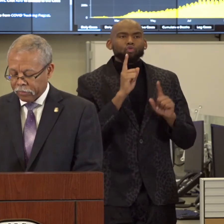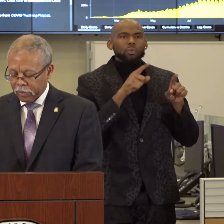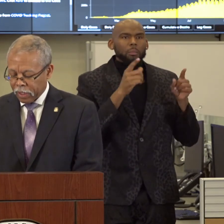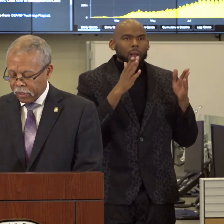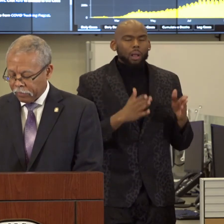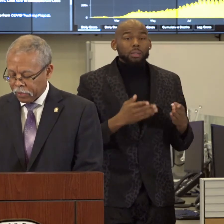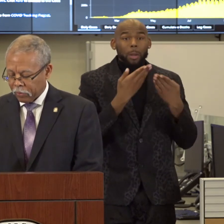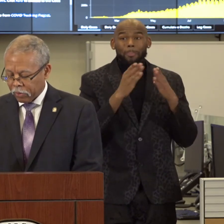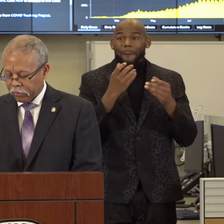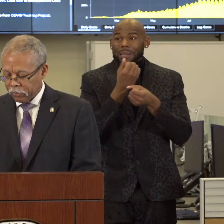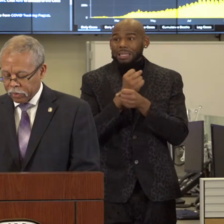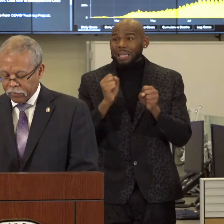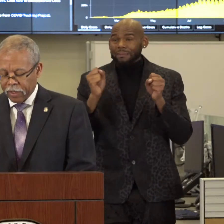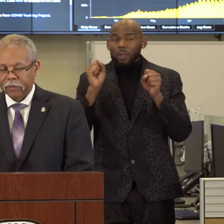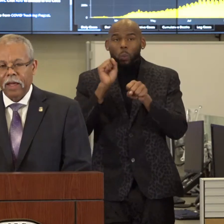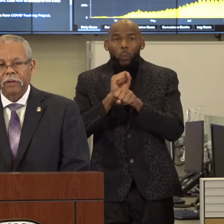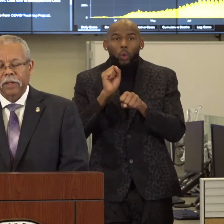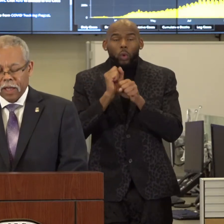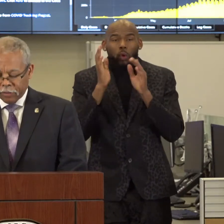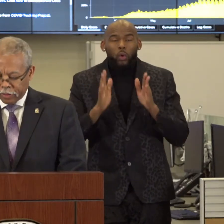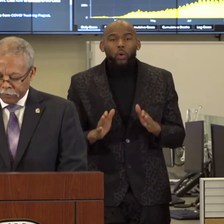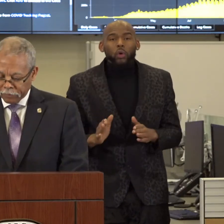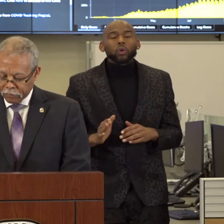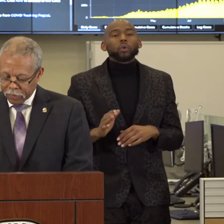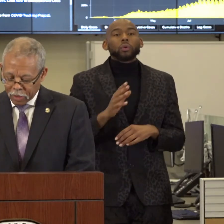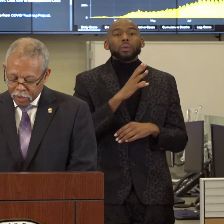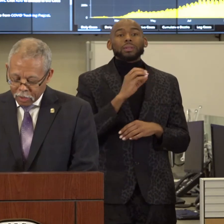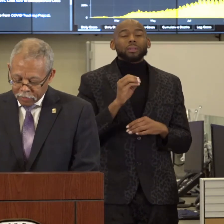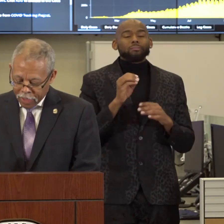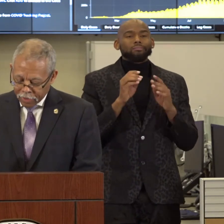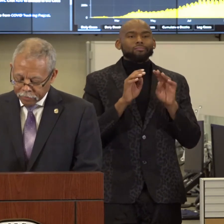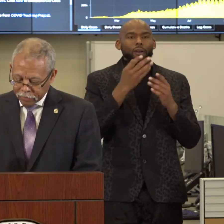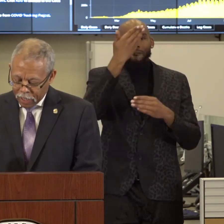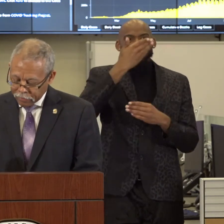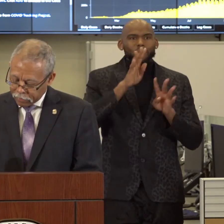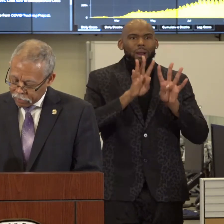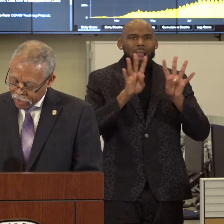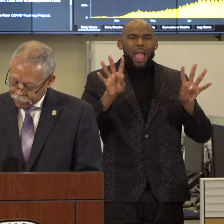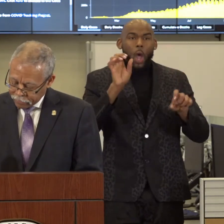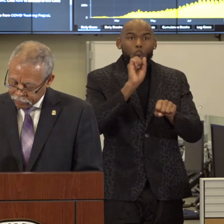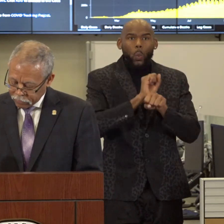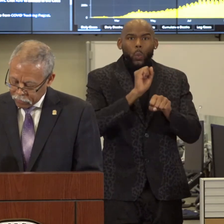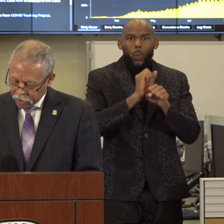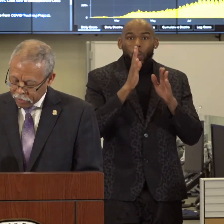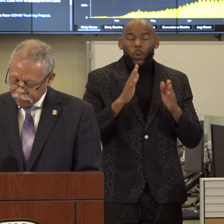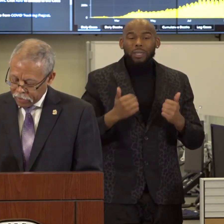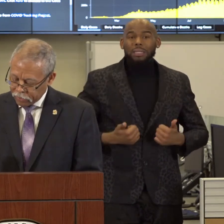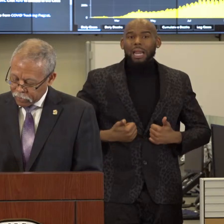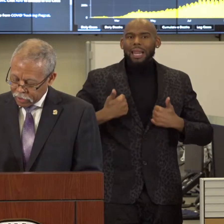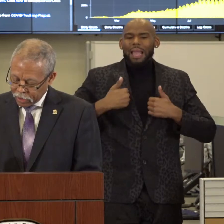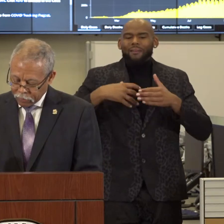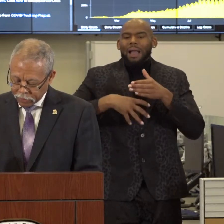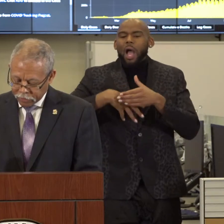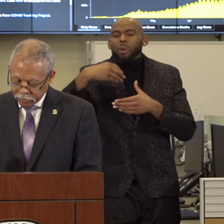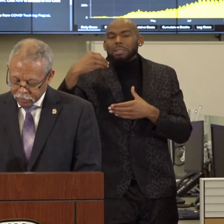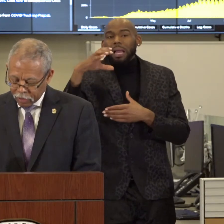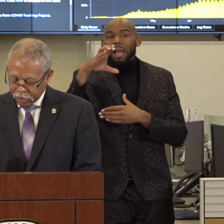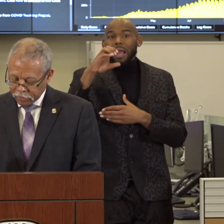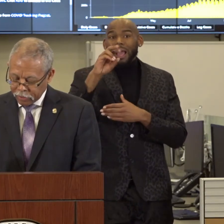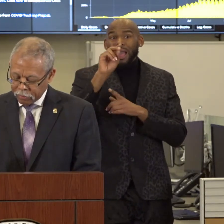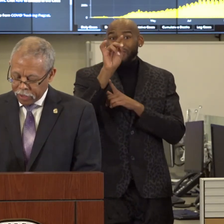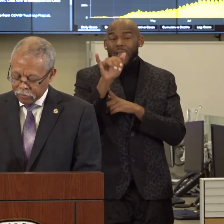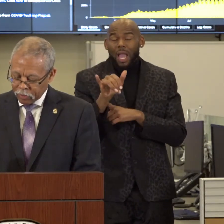safety workers, and healthcare workers who live outside of the county. That's not surprising since we are in Phase 1A, which